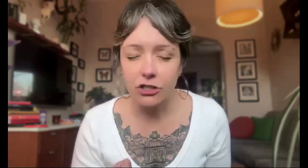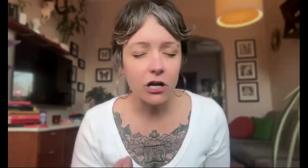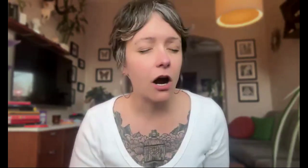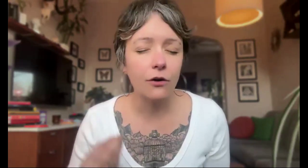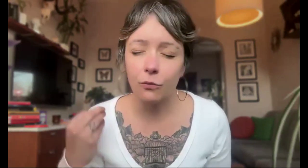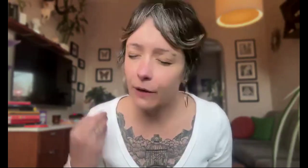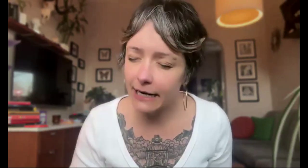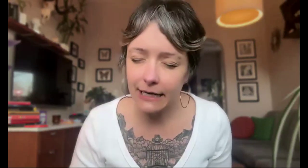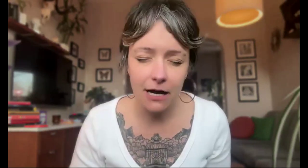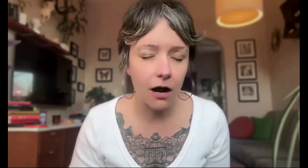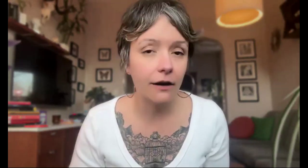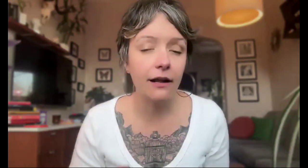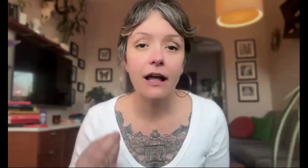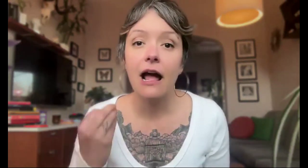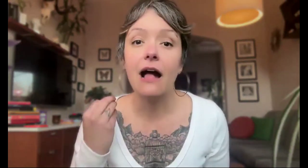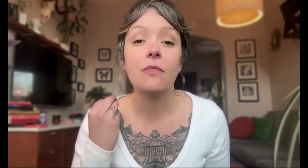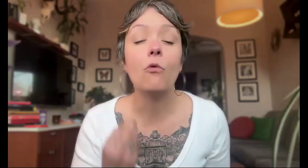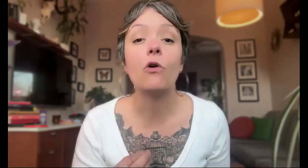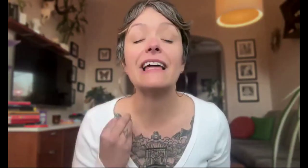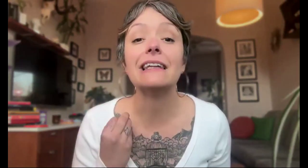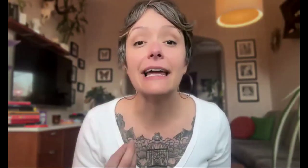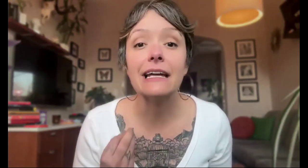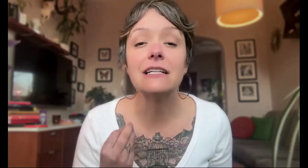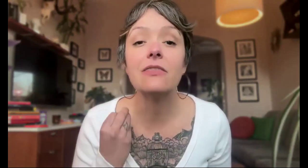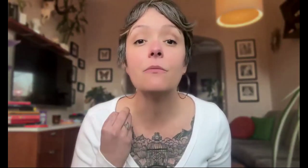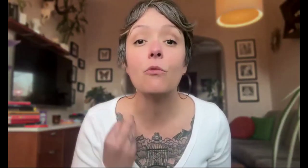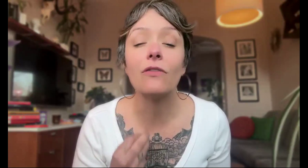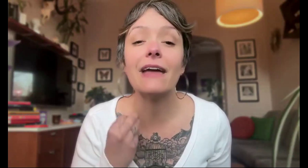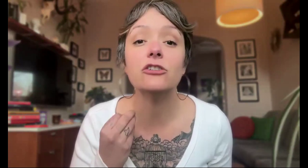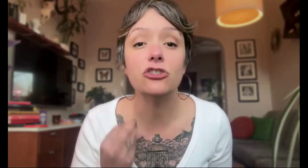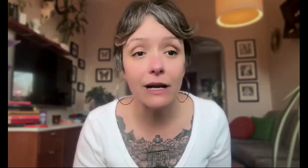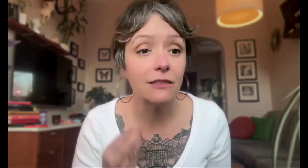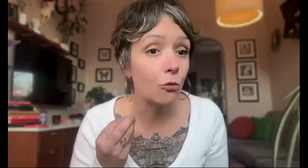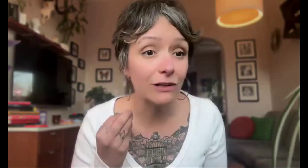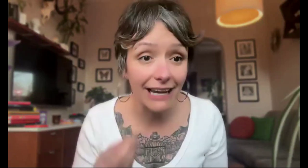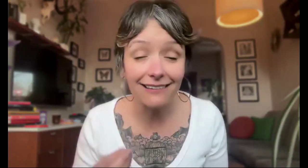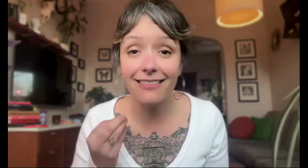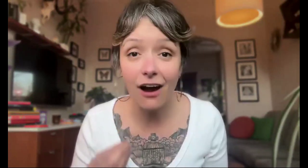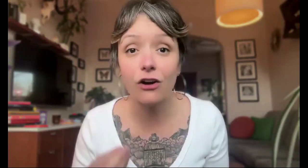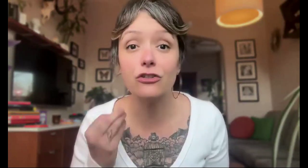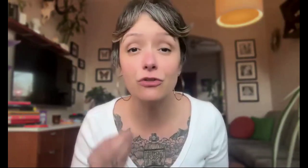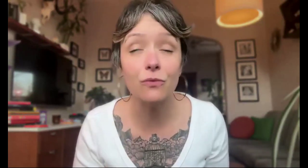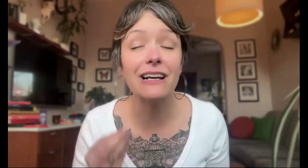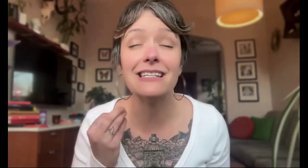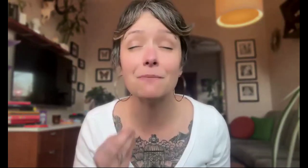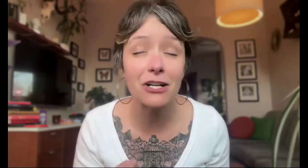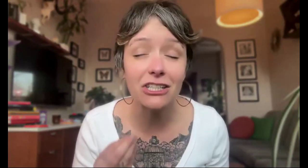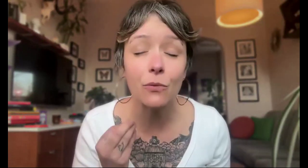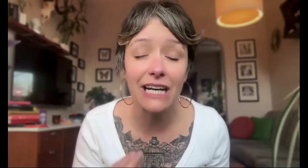English is hard, reading is hard, and the more they like it and the more they enjoy it, the more likely they are to do it, especially when